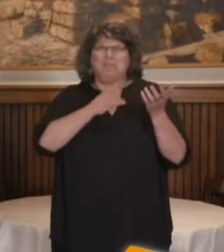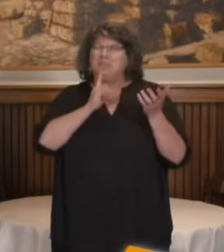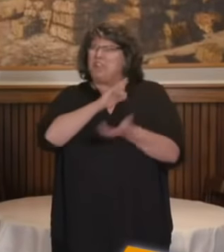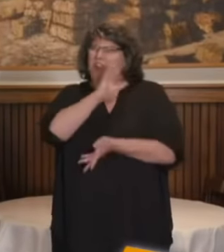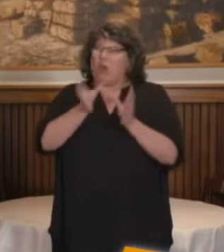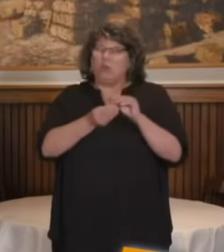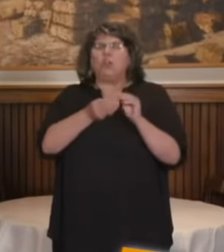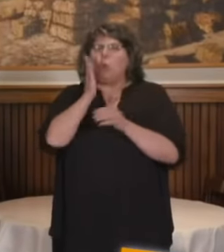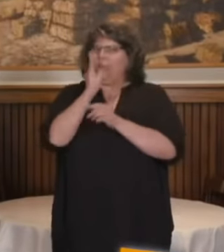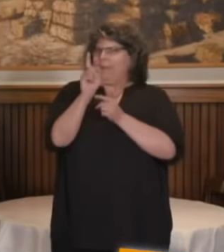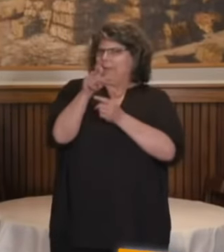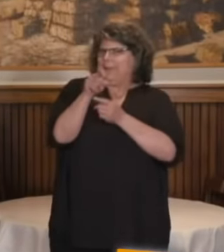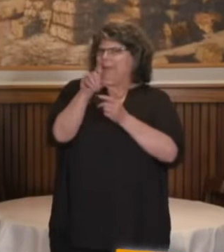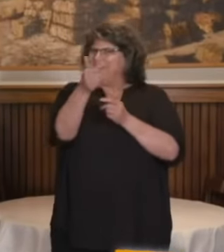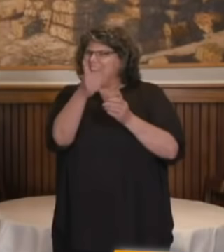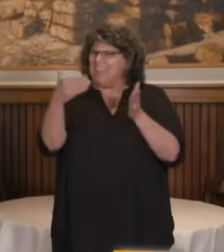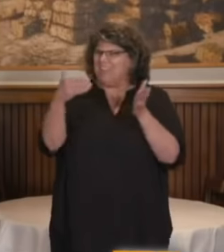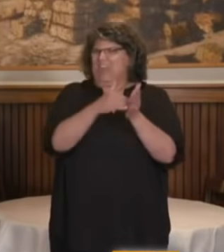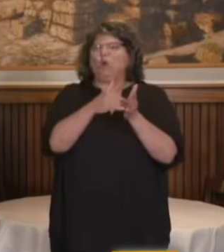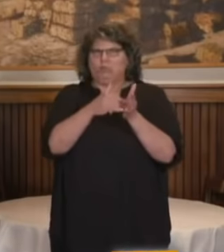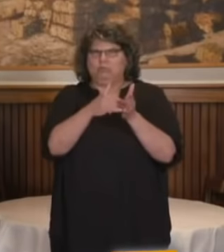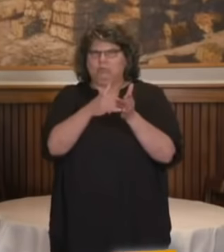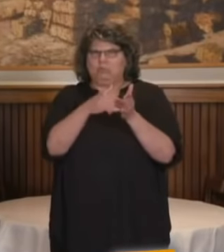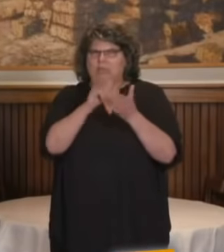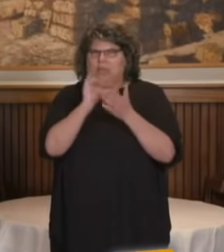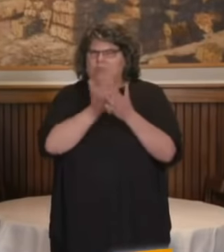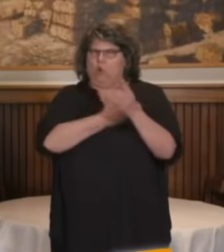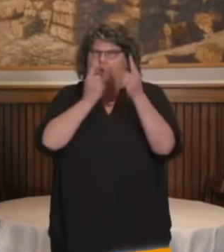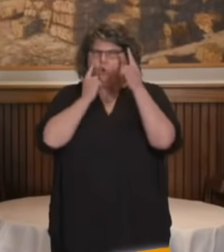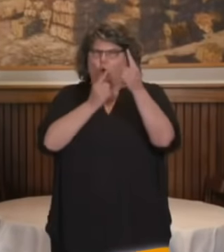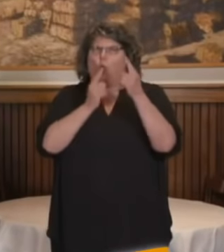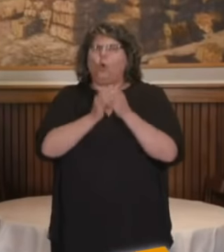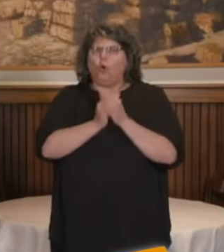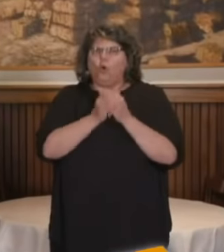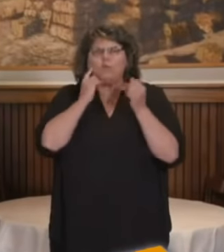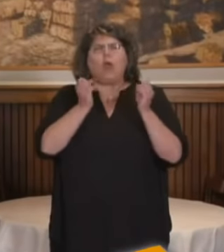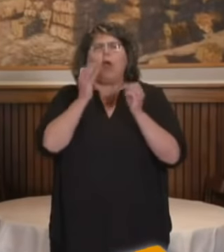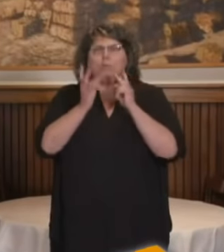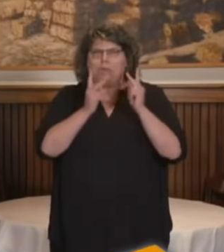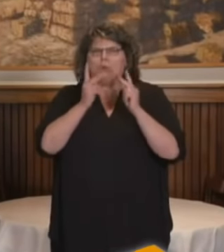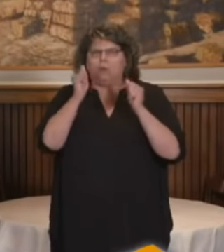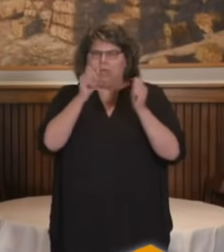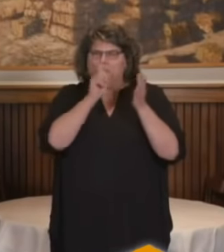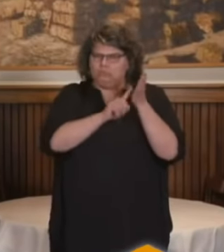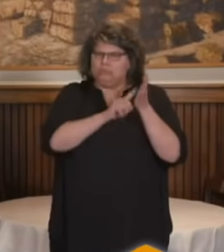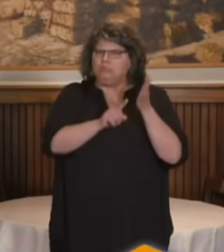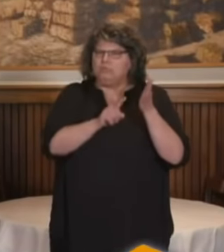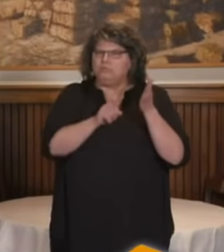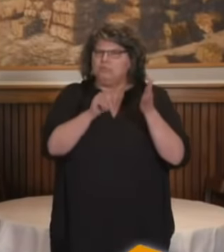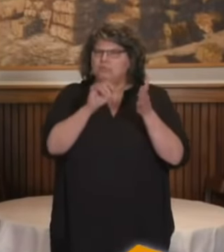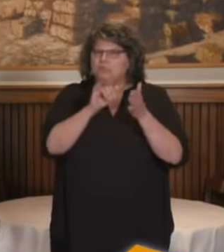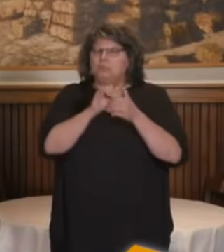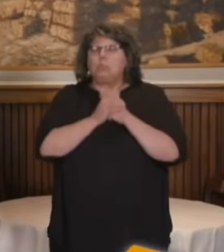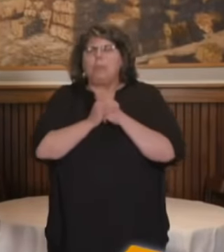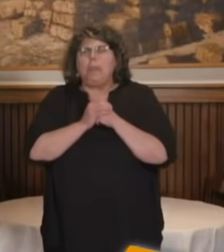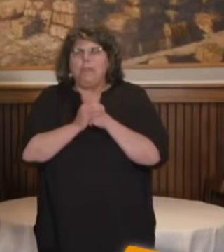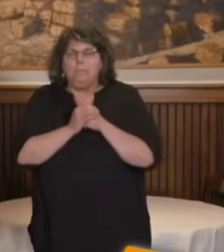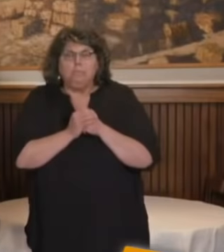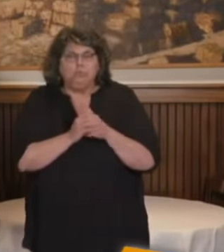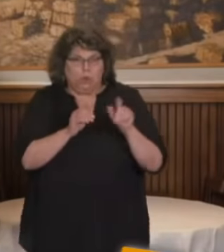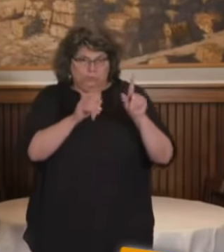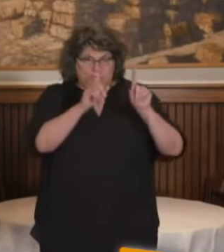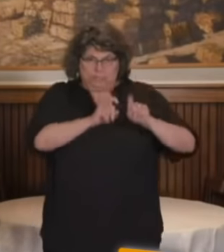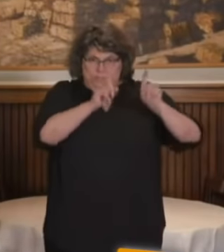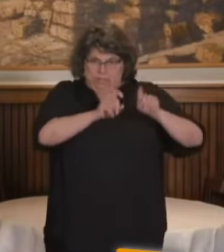goal in terms of the total numbers that we'll be advancing in the very near term. So